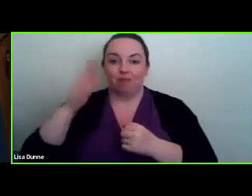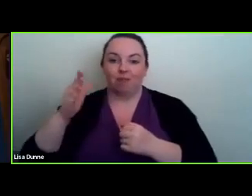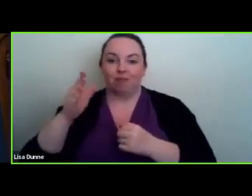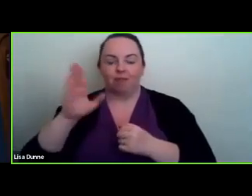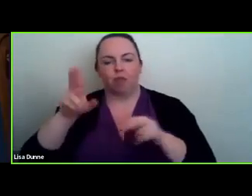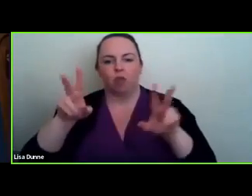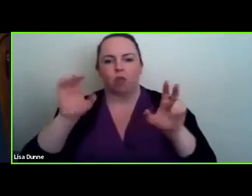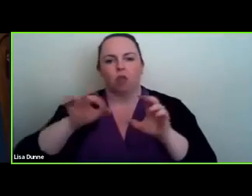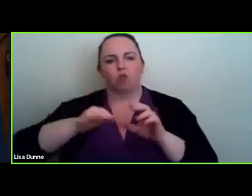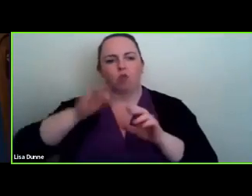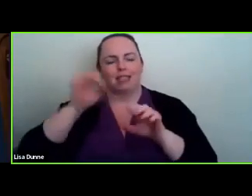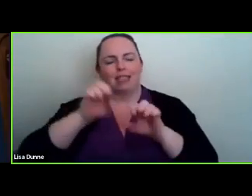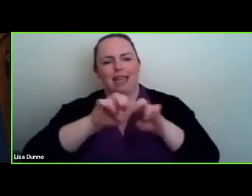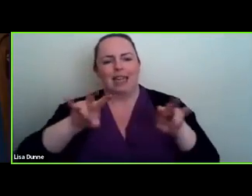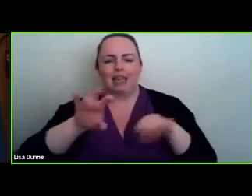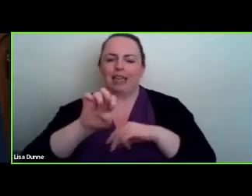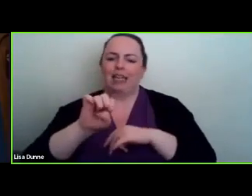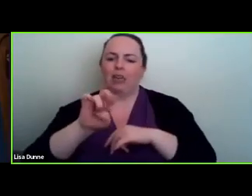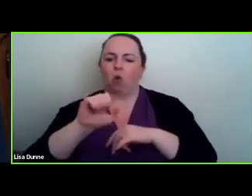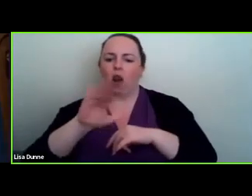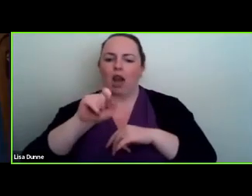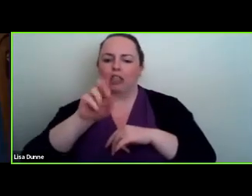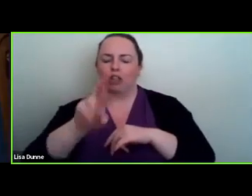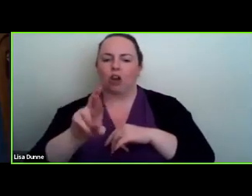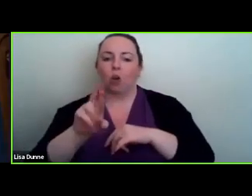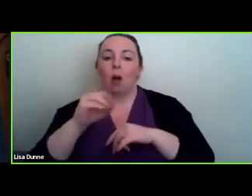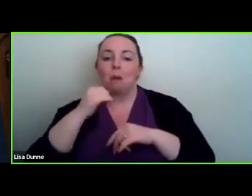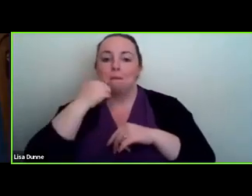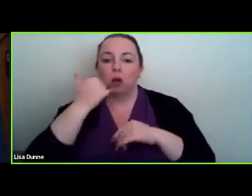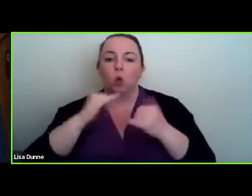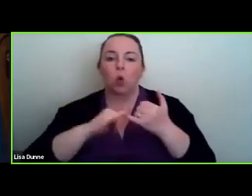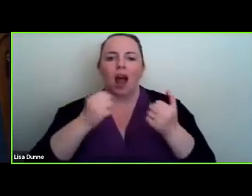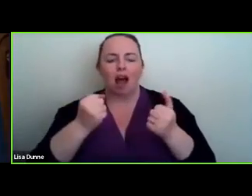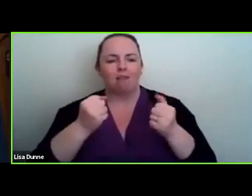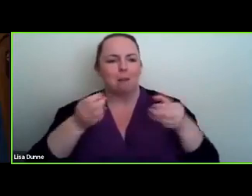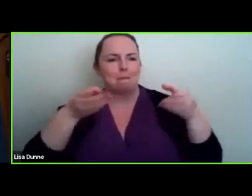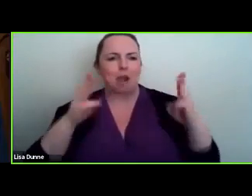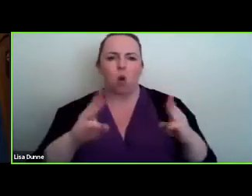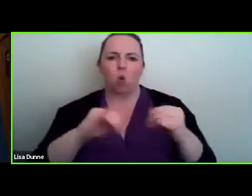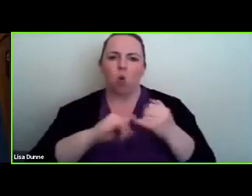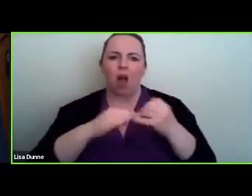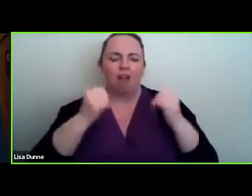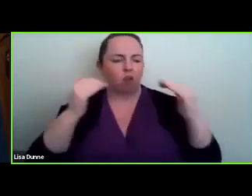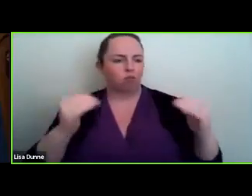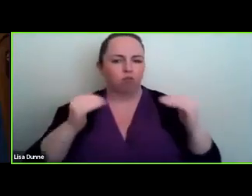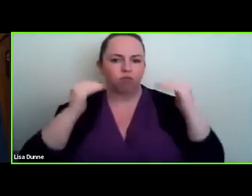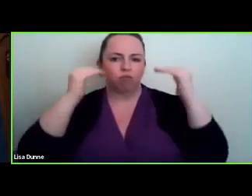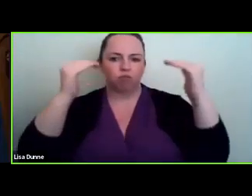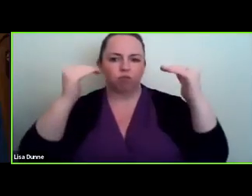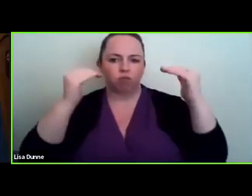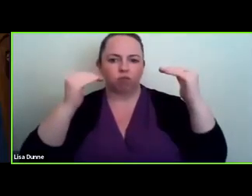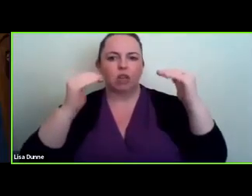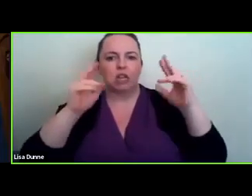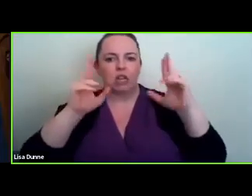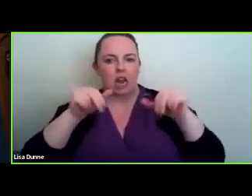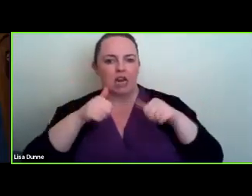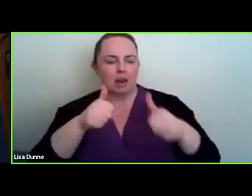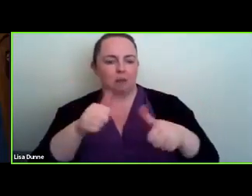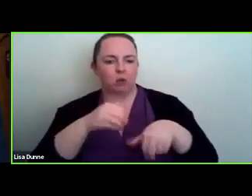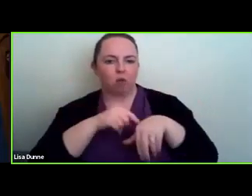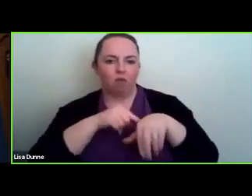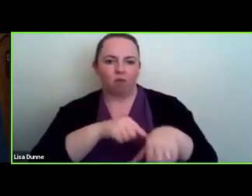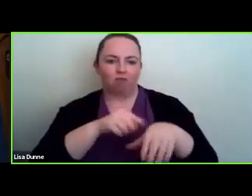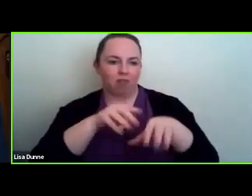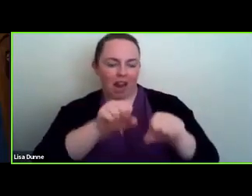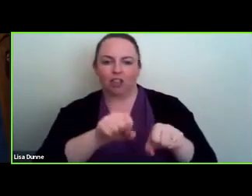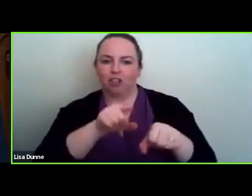equalizer in relation to this disease. And perhaps that's because those with enormous privilege and power can also track this disease. But what